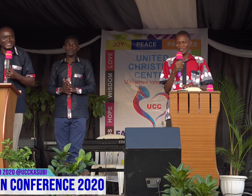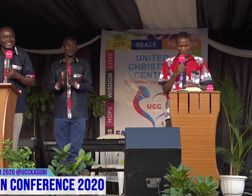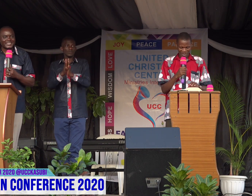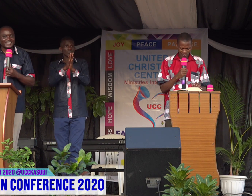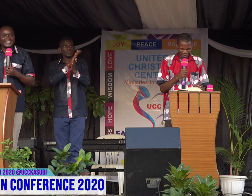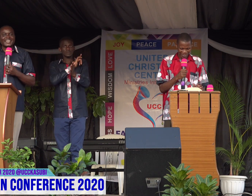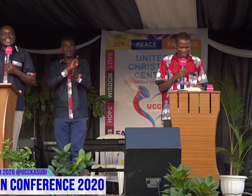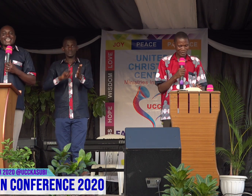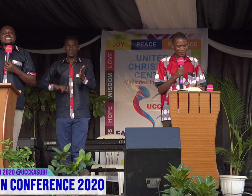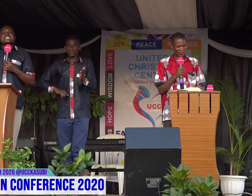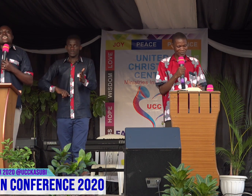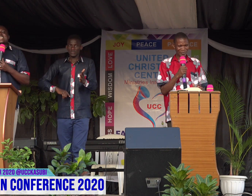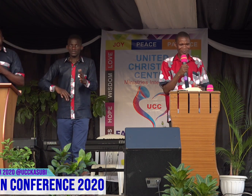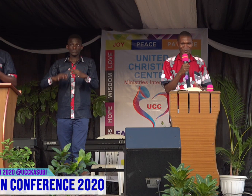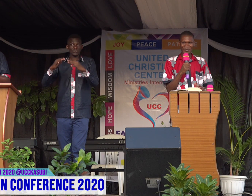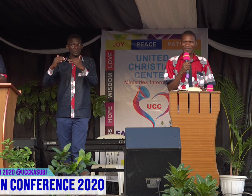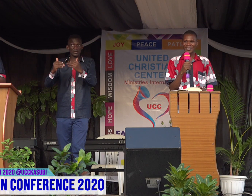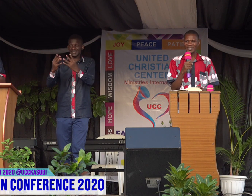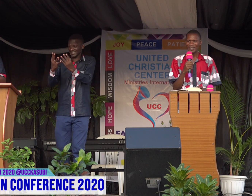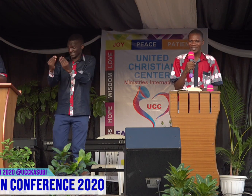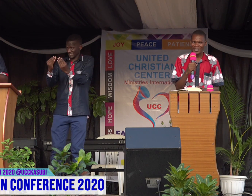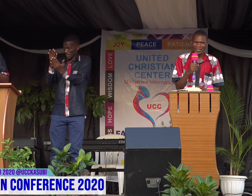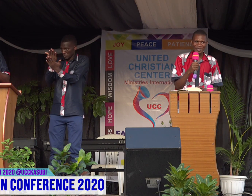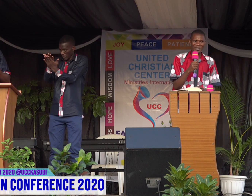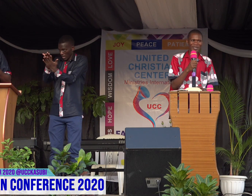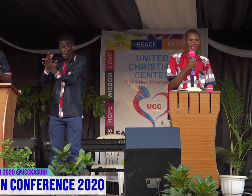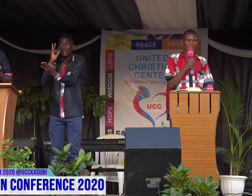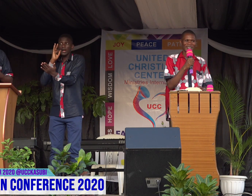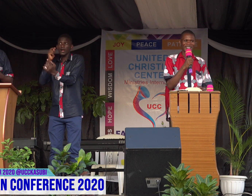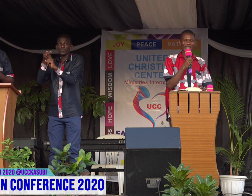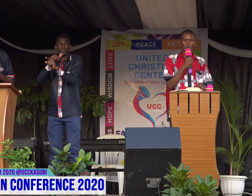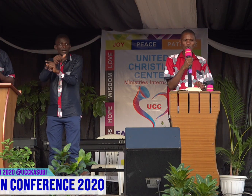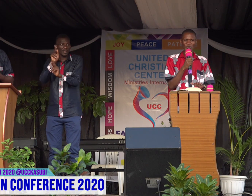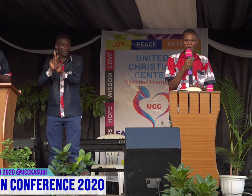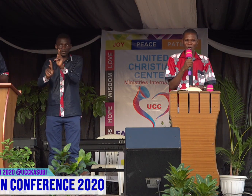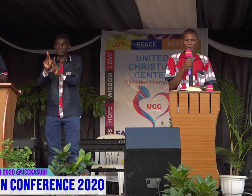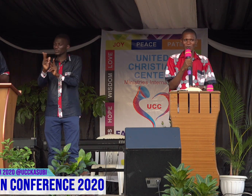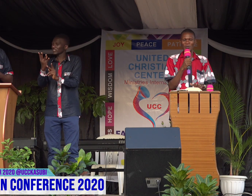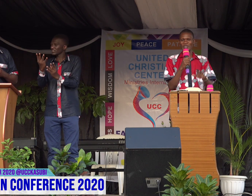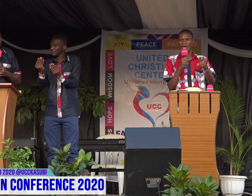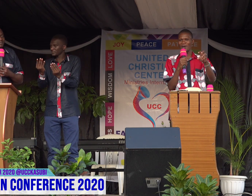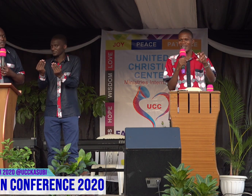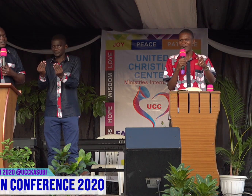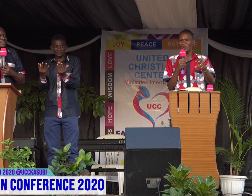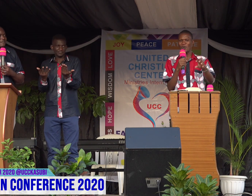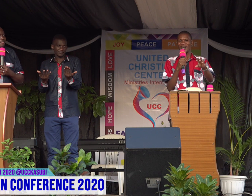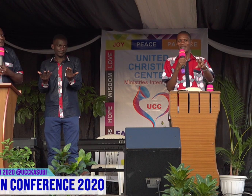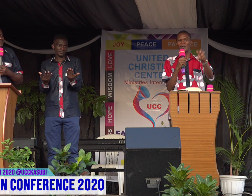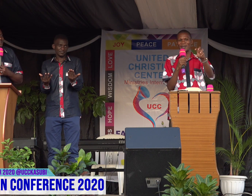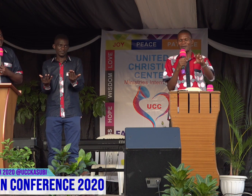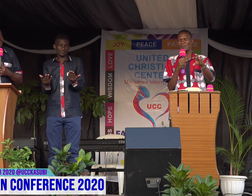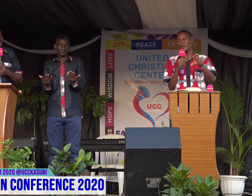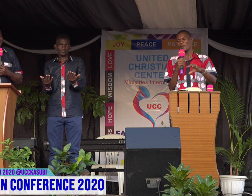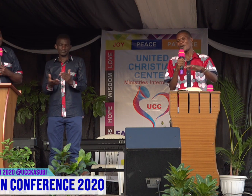Praise the Lord. Amen. It is easier to demand a fruit from other people. Changu nyo okubuza abalala obo